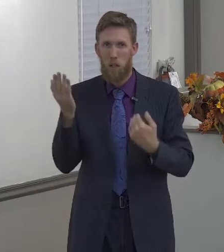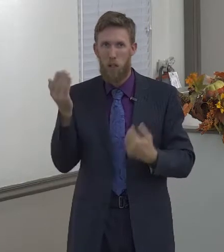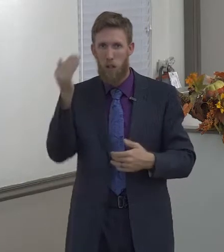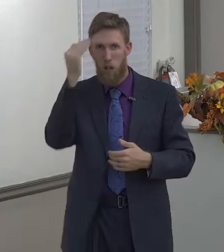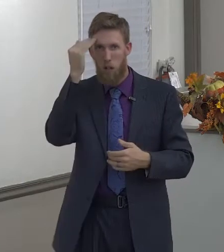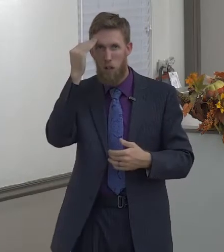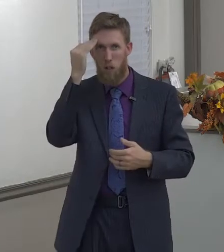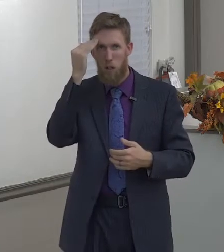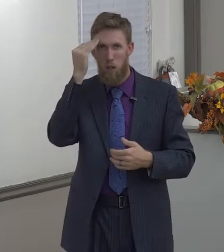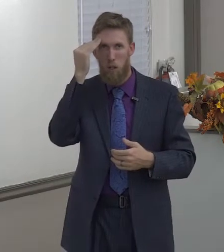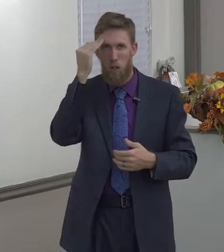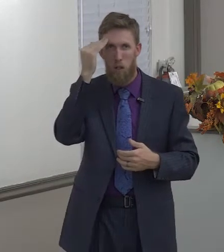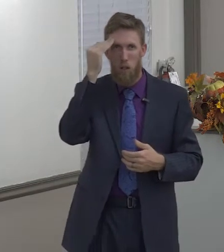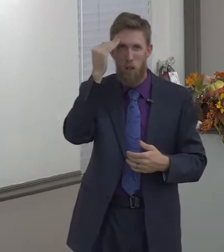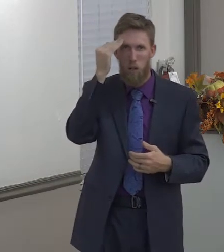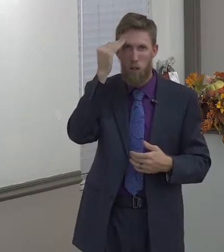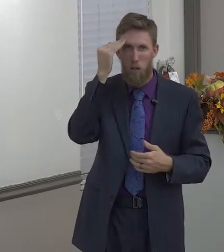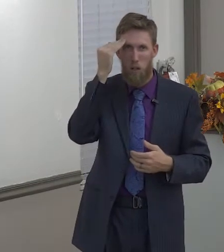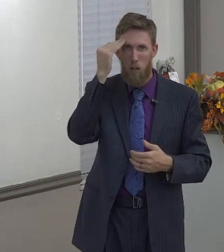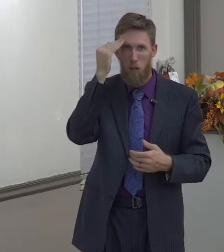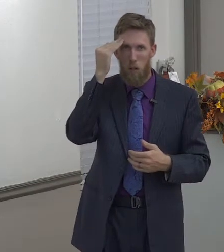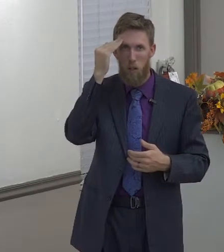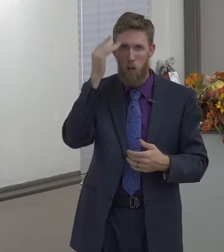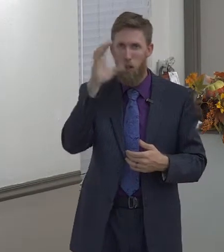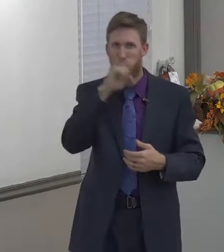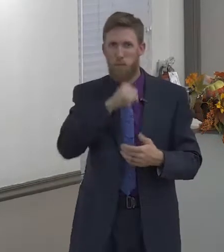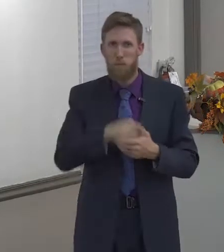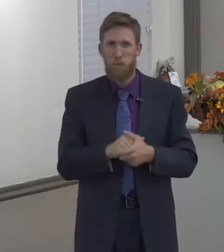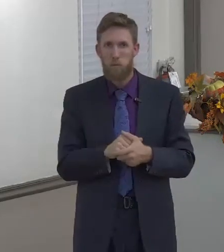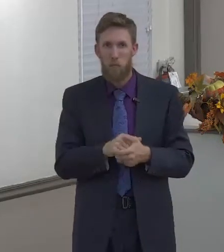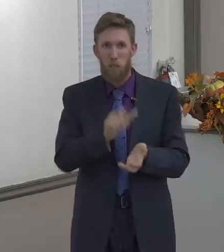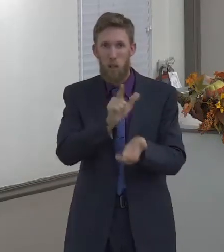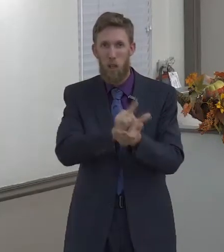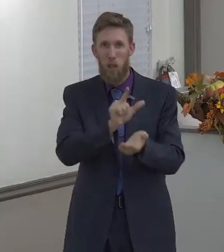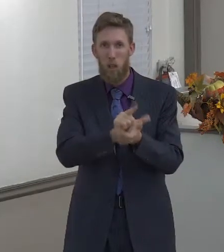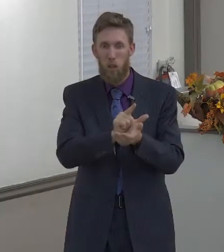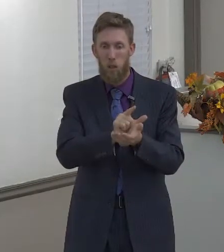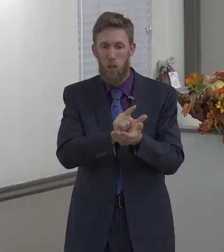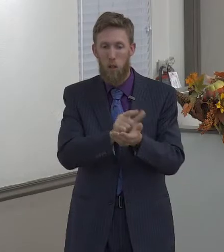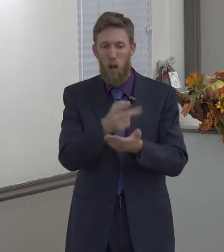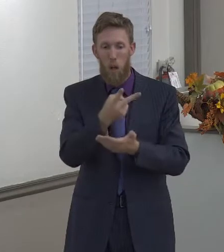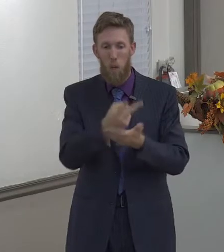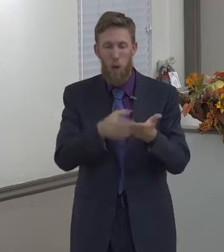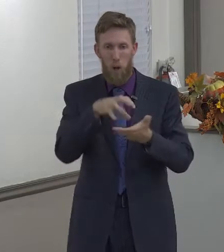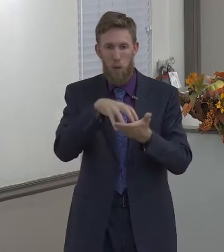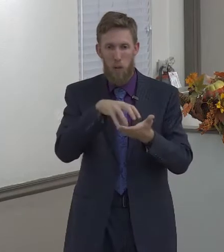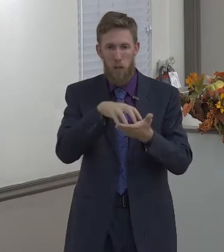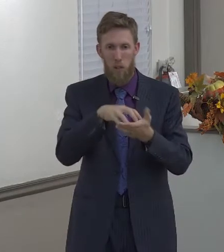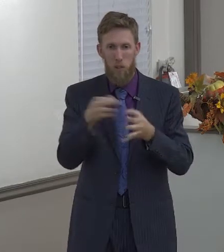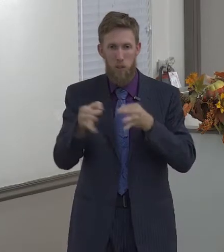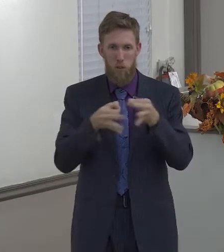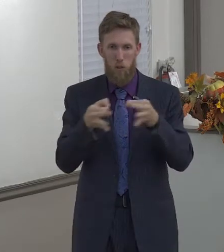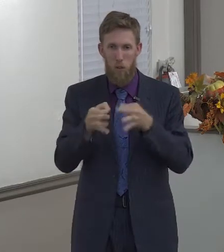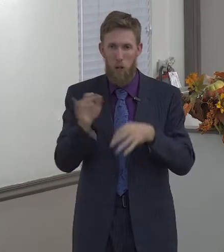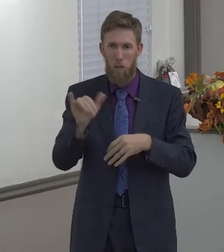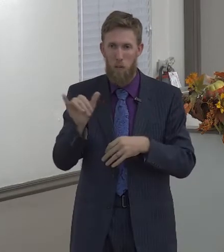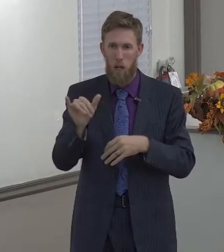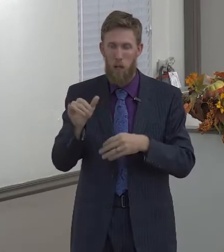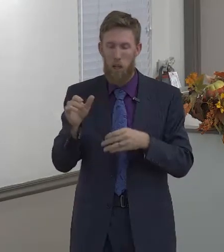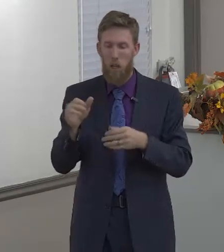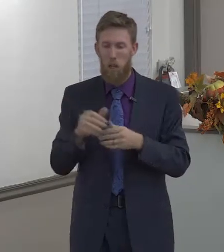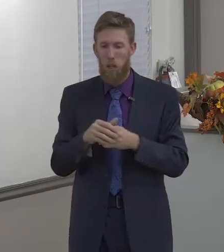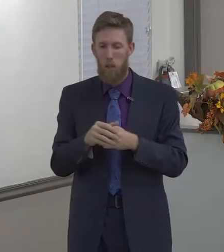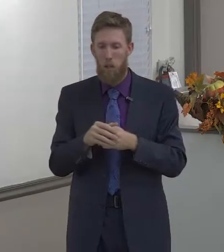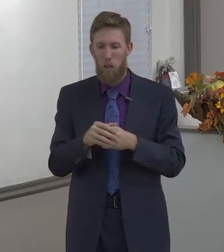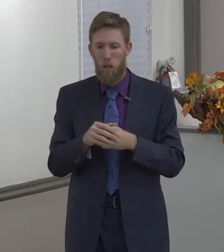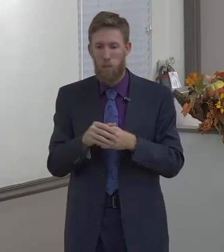Father's good pleasure to give you the kingdom. As I thought about this metaphor, I thought about a flock. Okay,